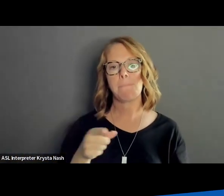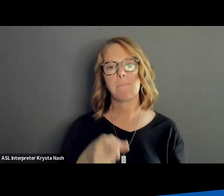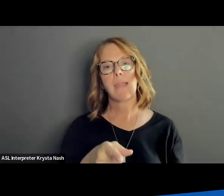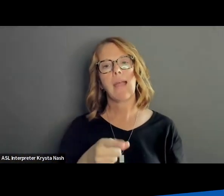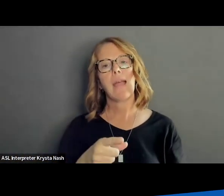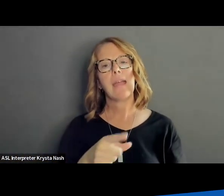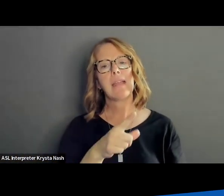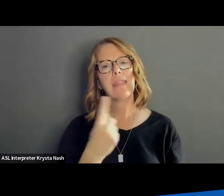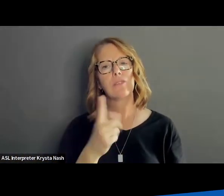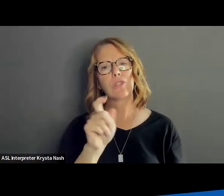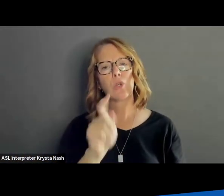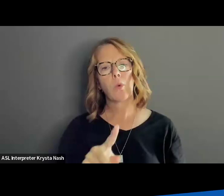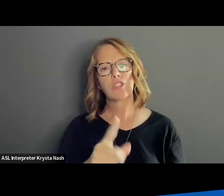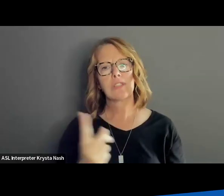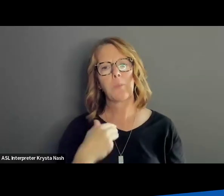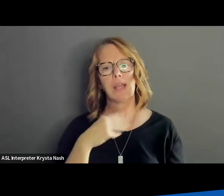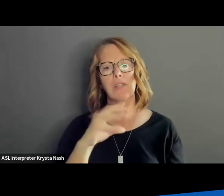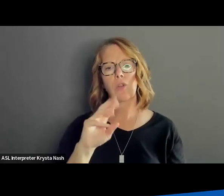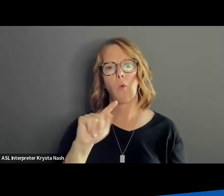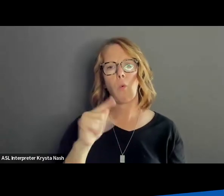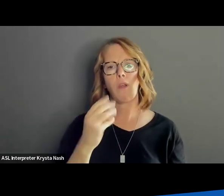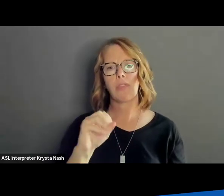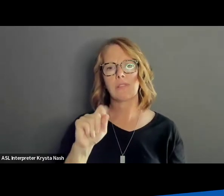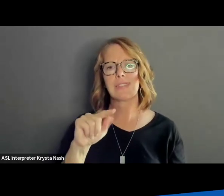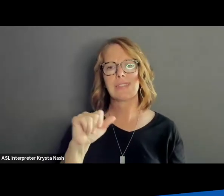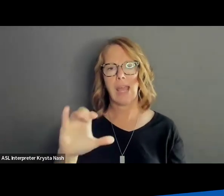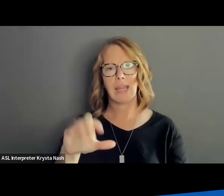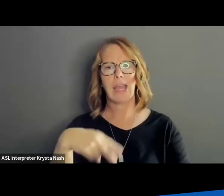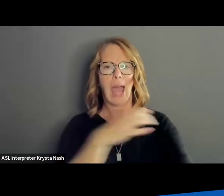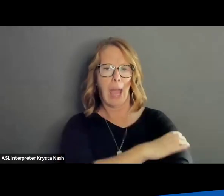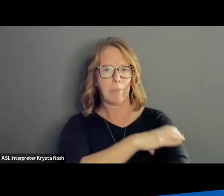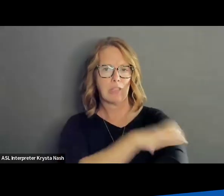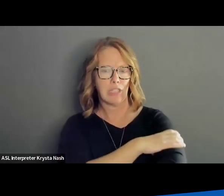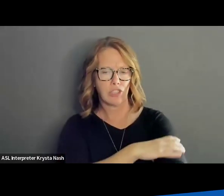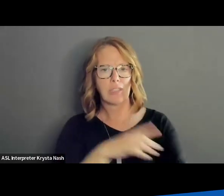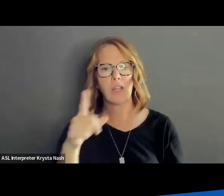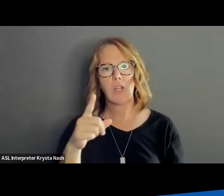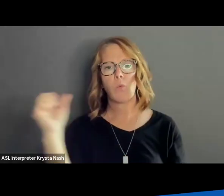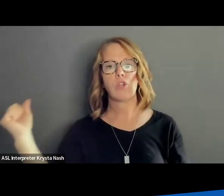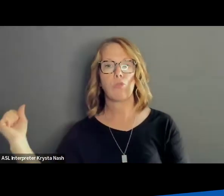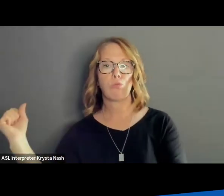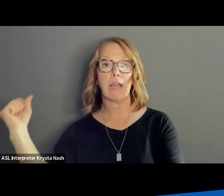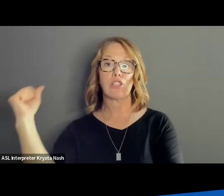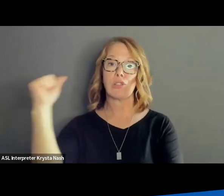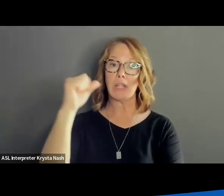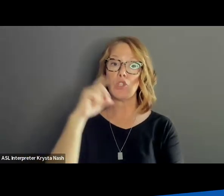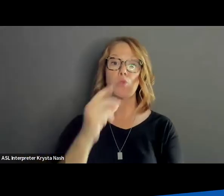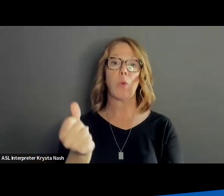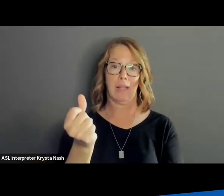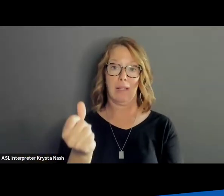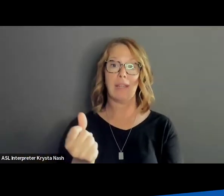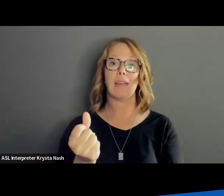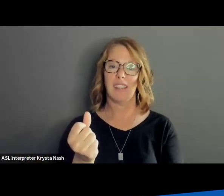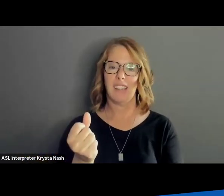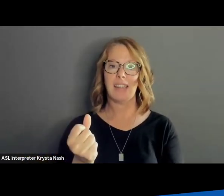about somebody who has orthostatic hypotension. When you raise your head too quickly, if you